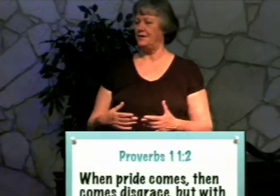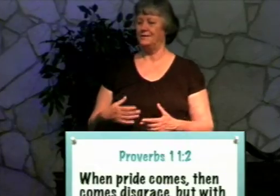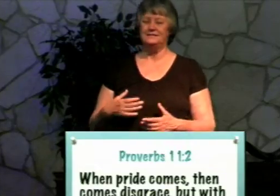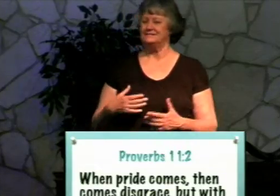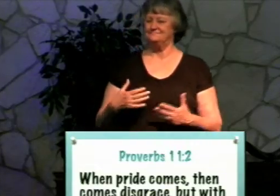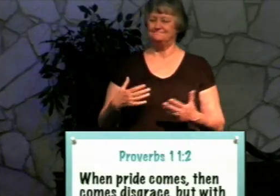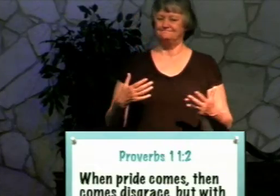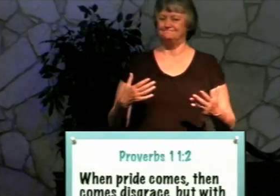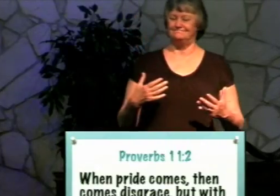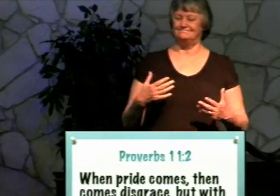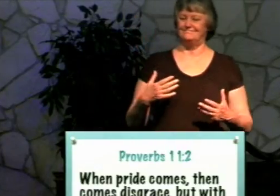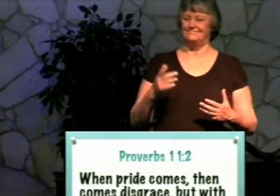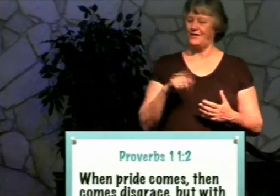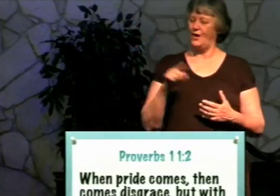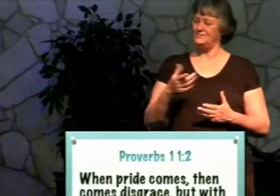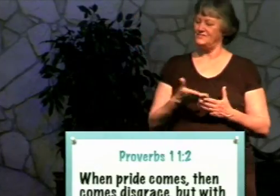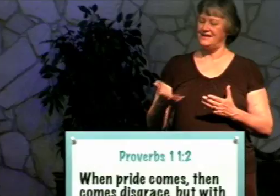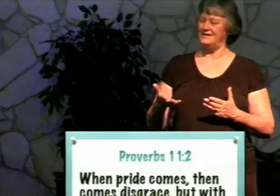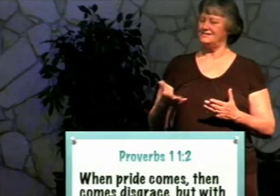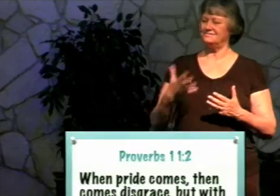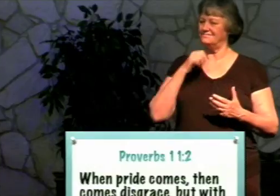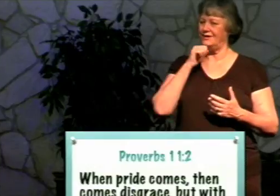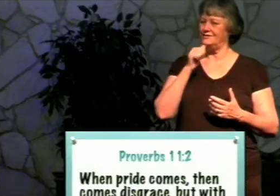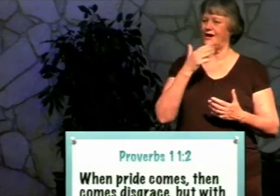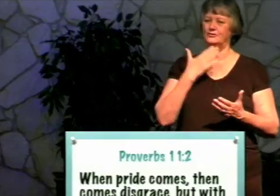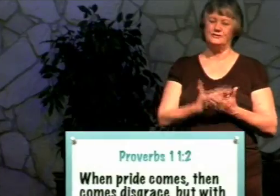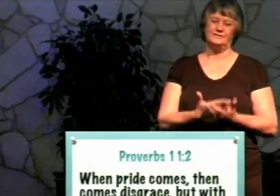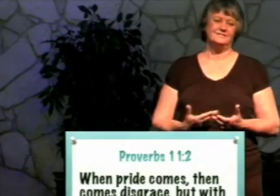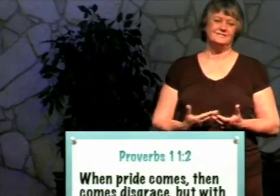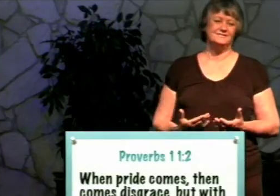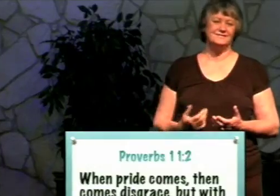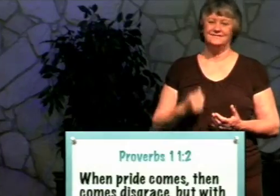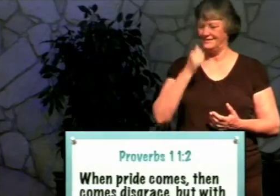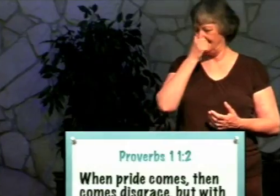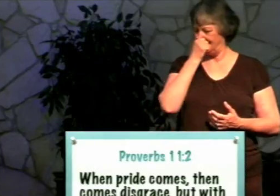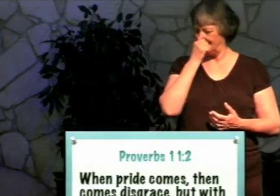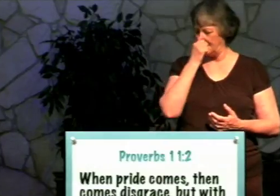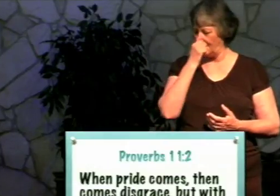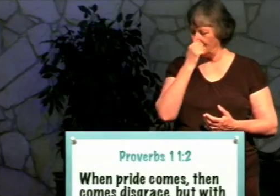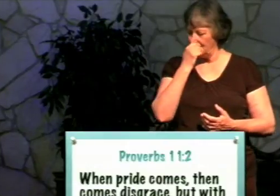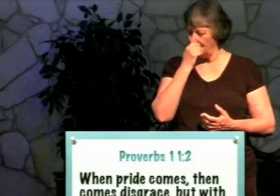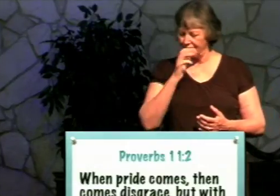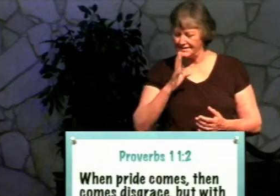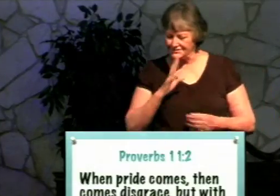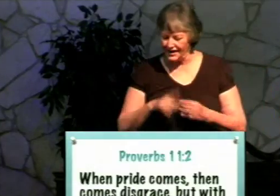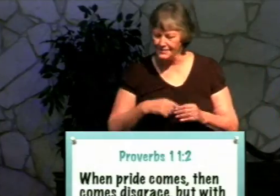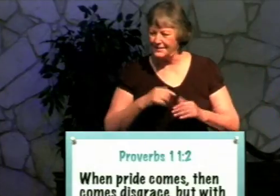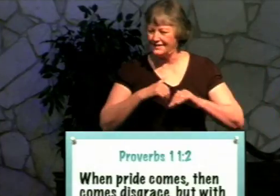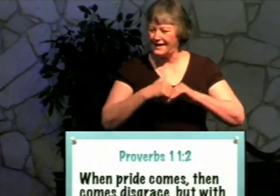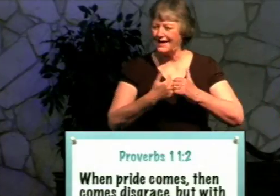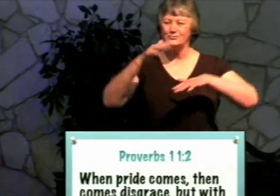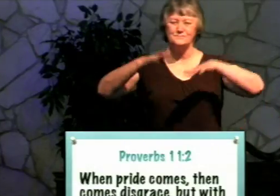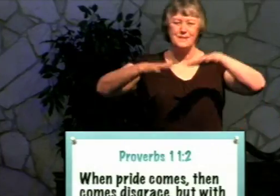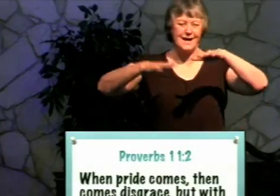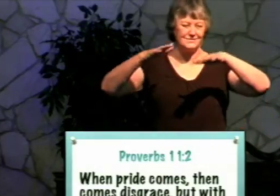know. Those things are not good. So we're going to talk about how to